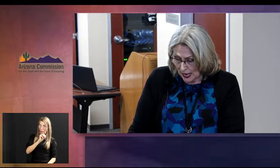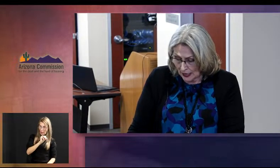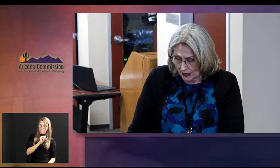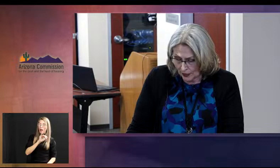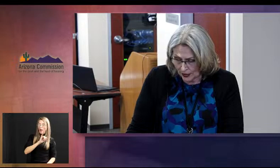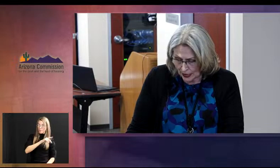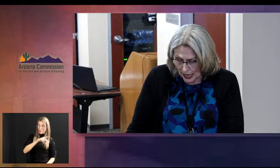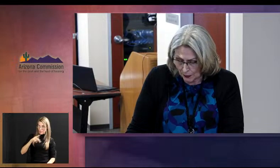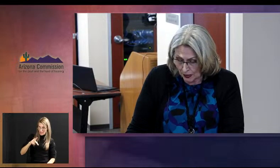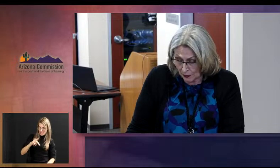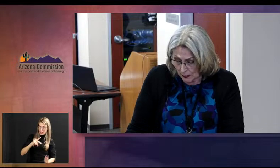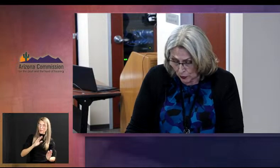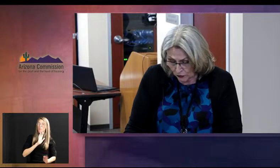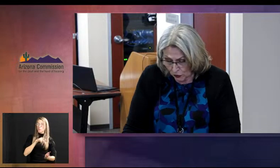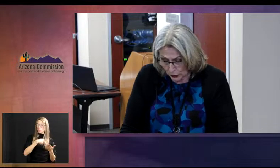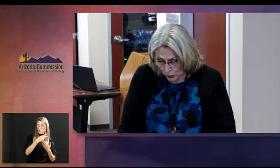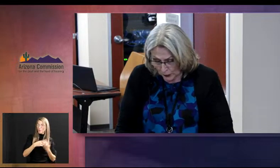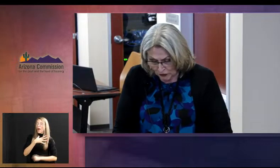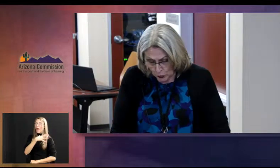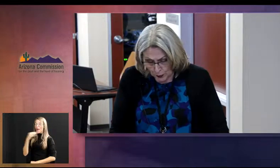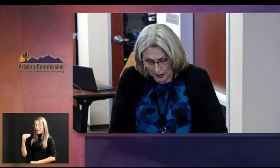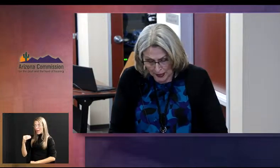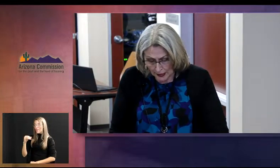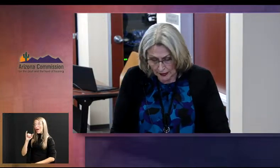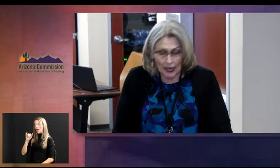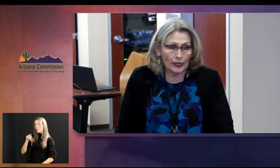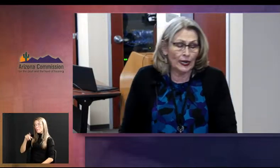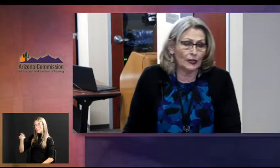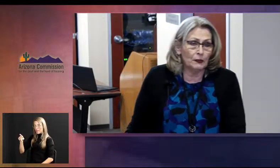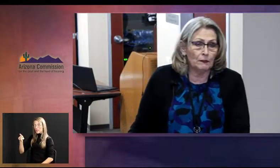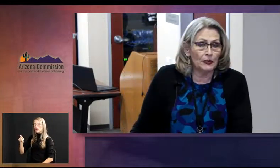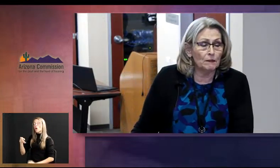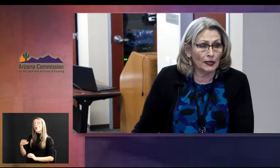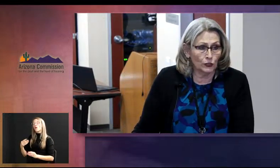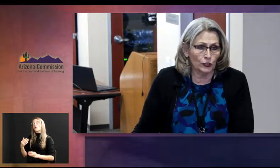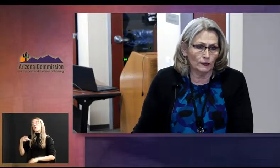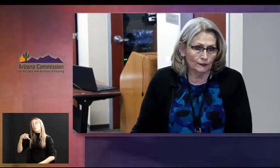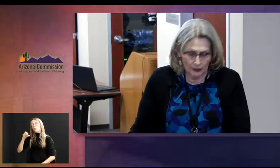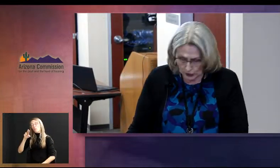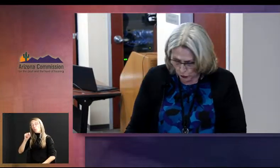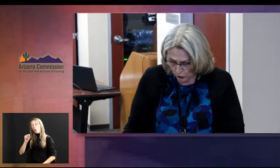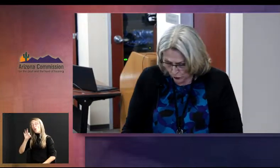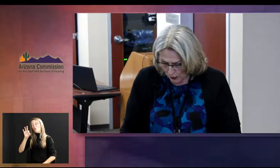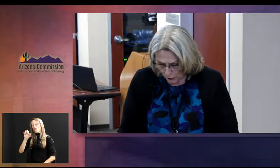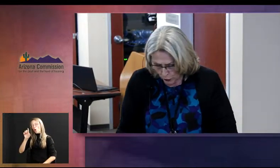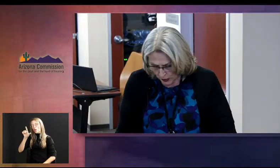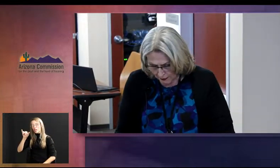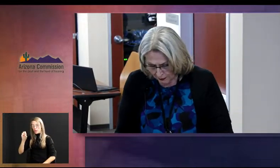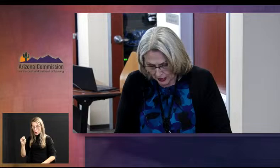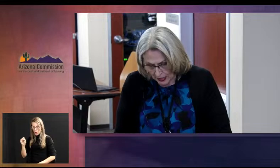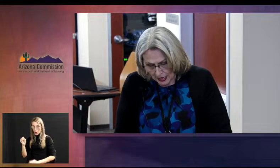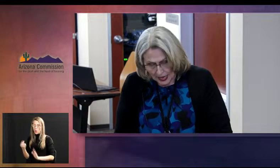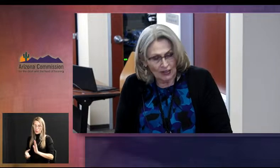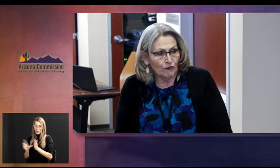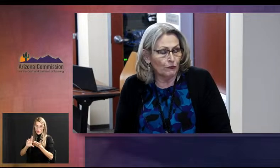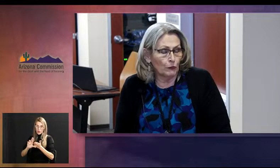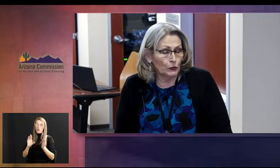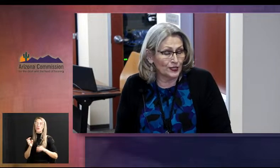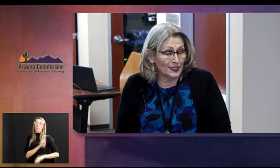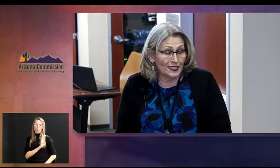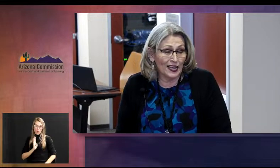been on the IPP portfolio review panel and an IPP mentor interpreter prep program.